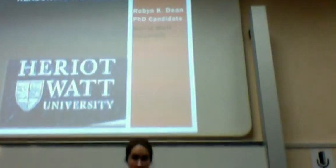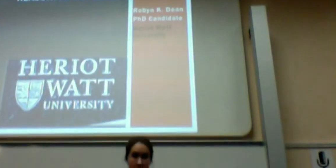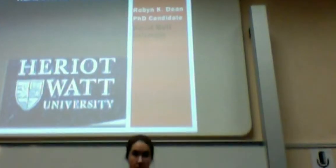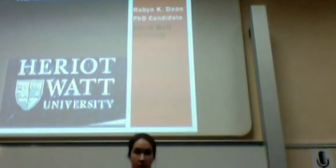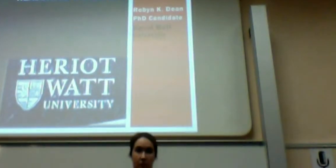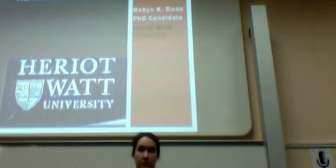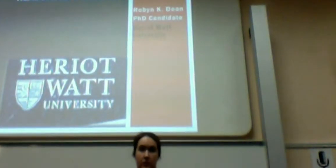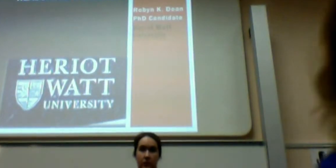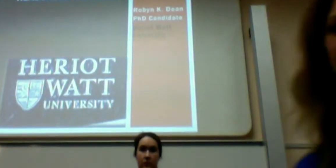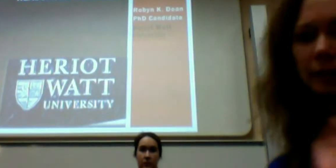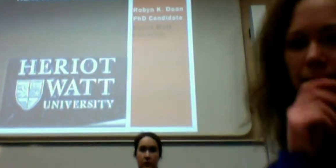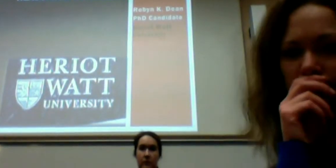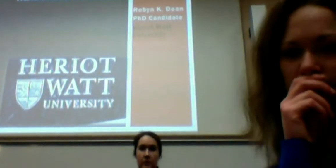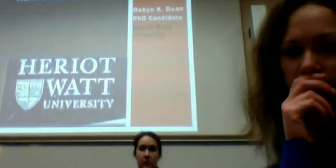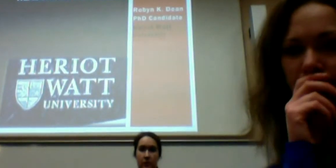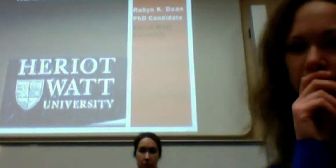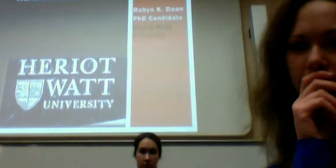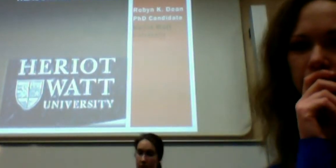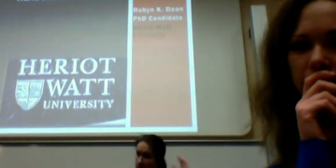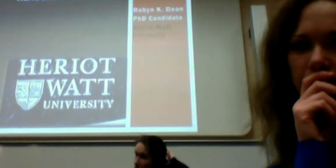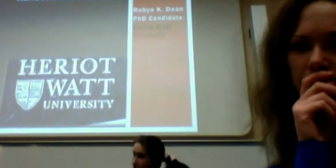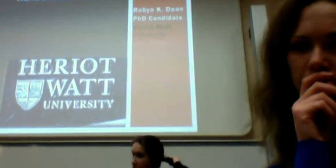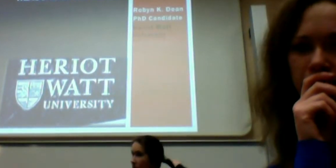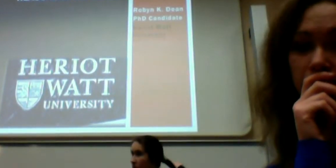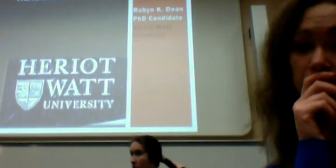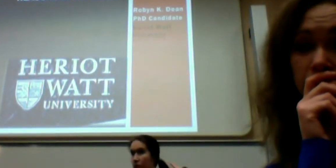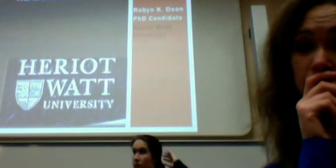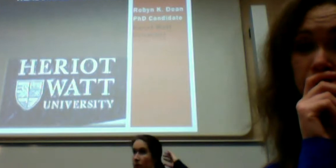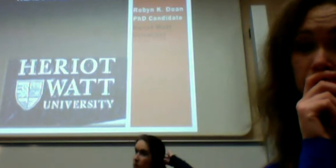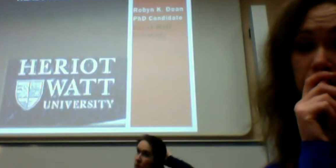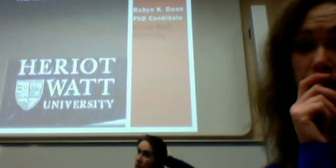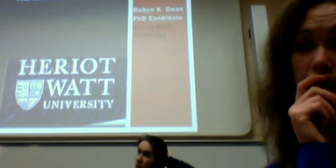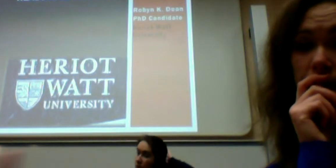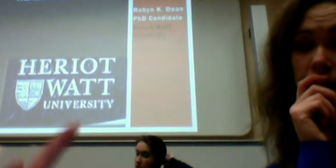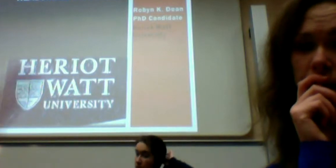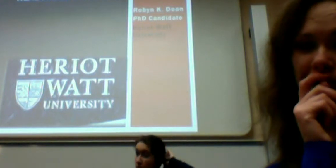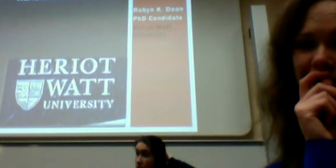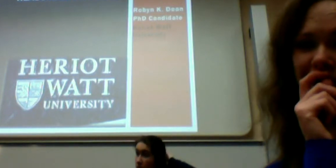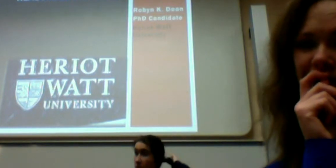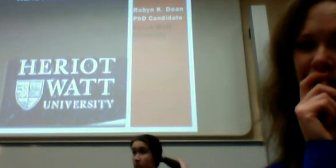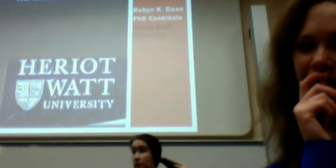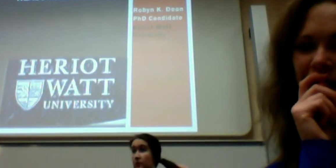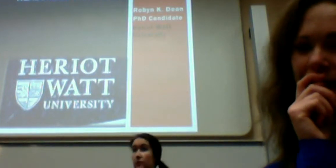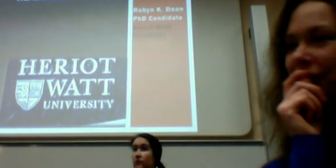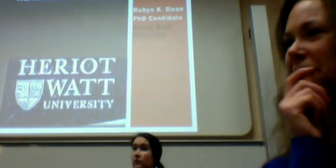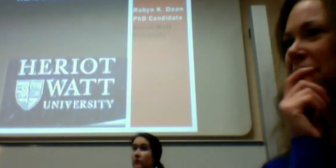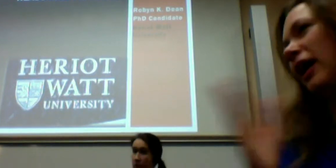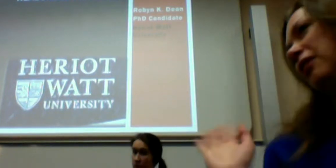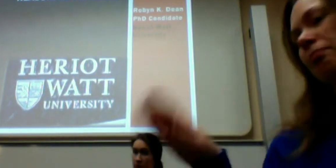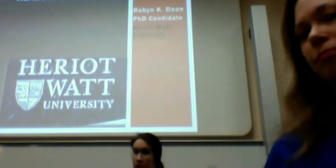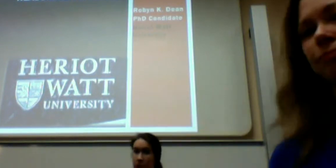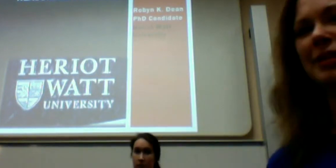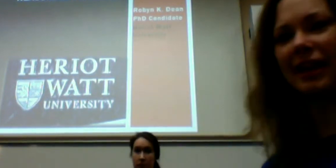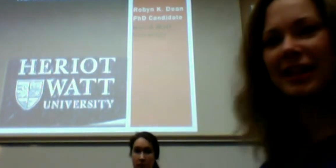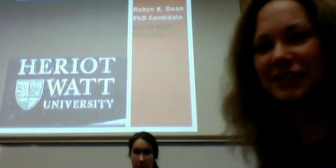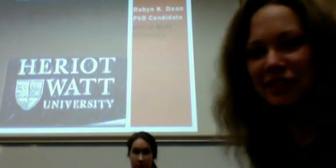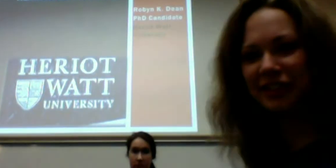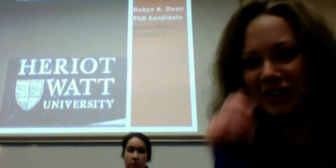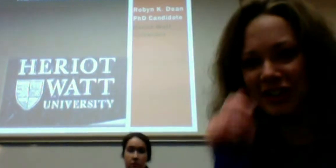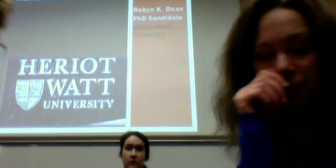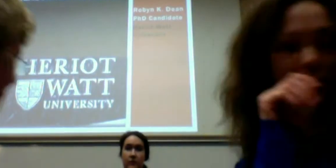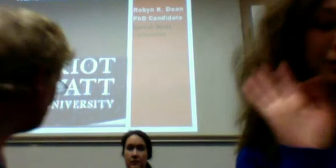reverse thing going on. I wonder why that happened. If I was clever, I'd be able to switch the swing now, but I can't. Well, you know, just print. Yeah, that's